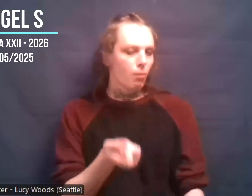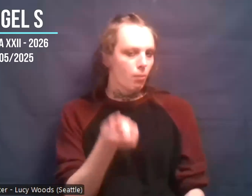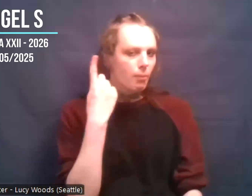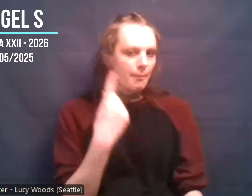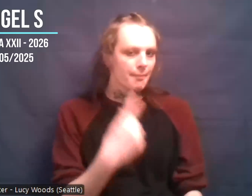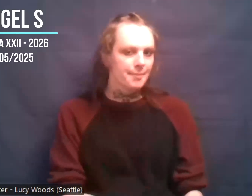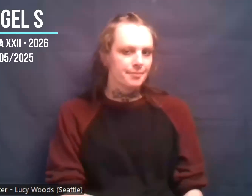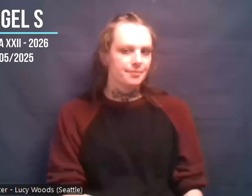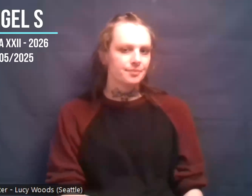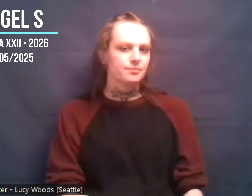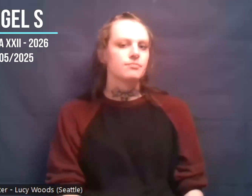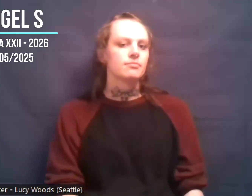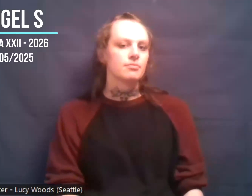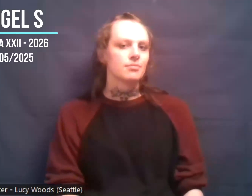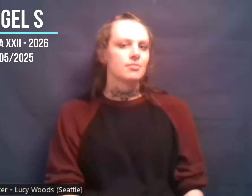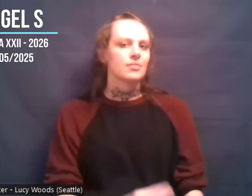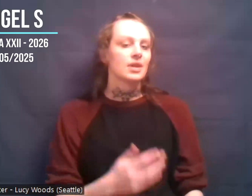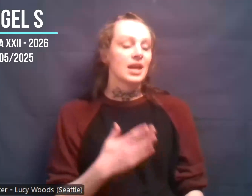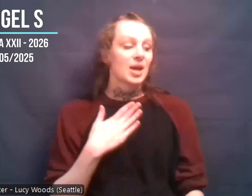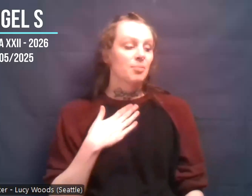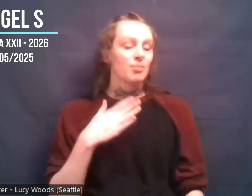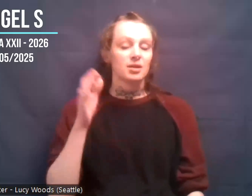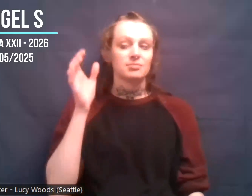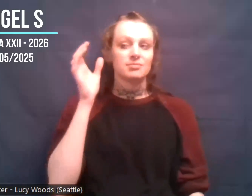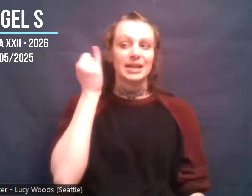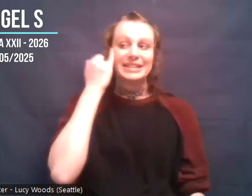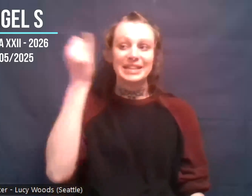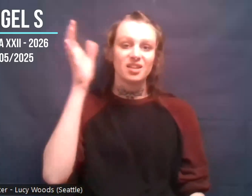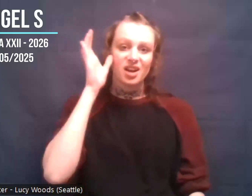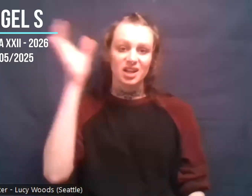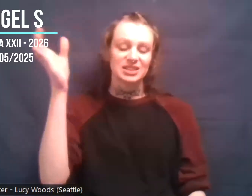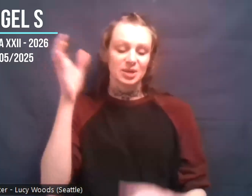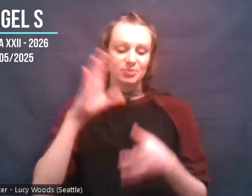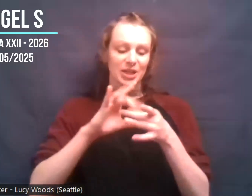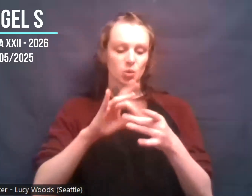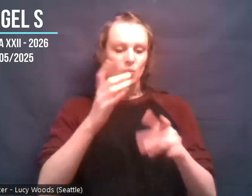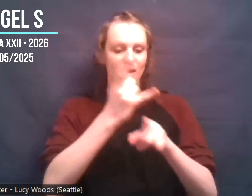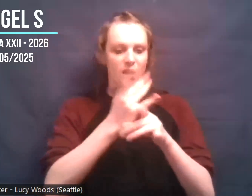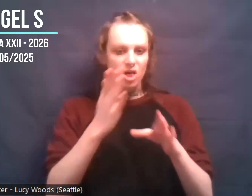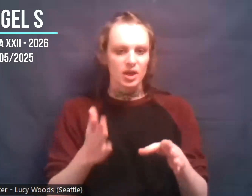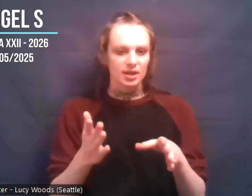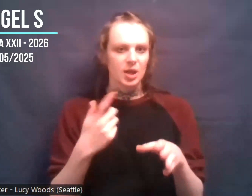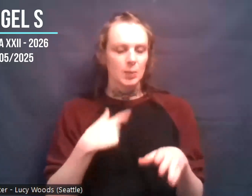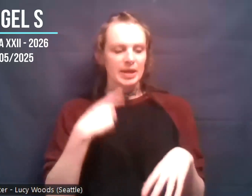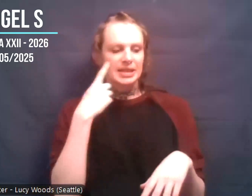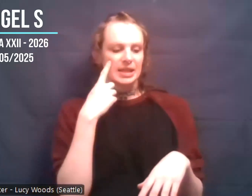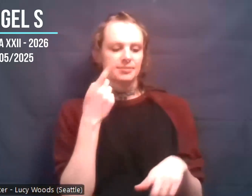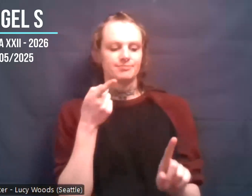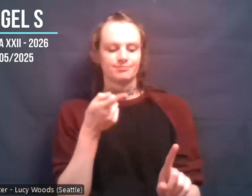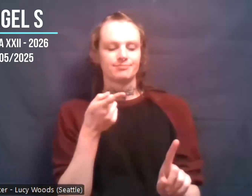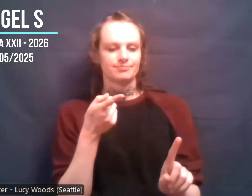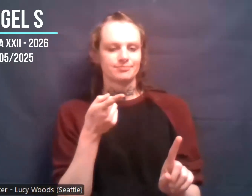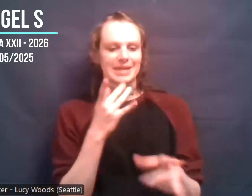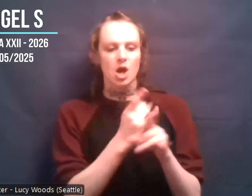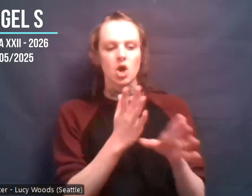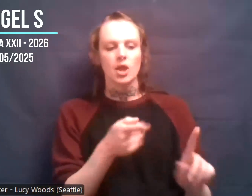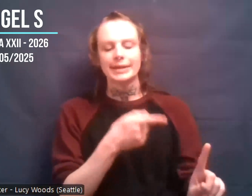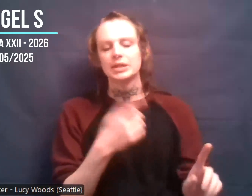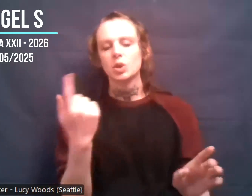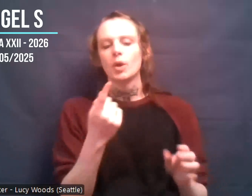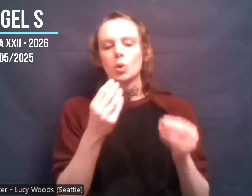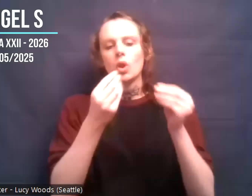And my ideas of what an alcoholic was equated to somebody who had lost everything and this image that I